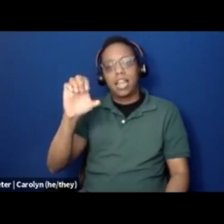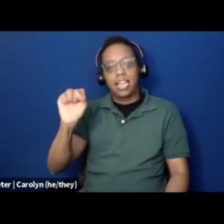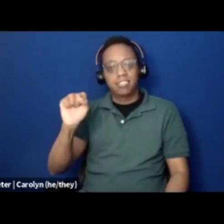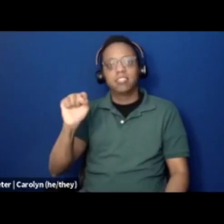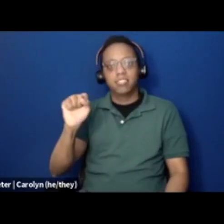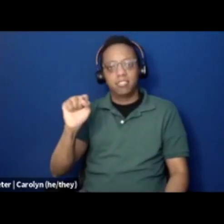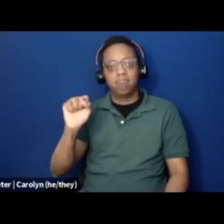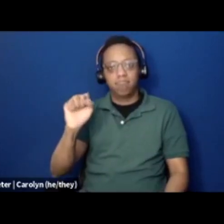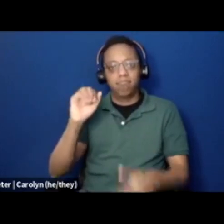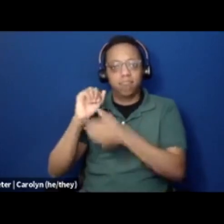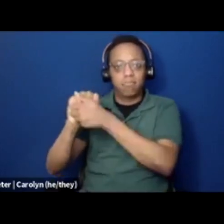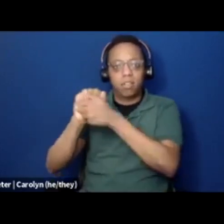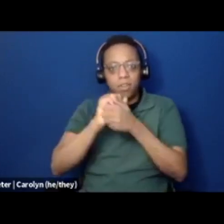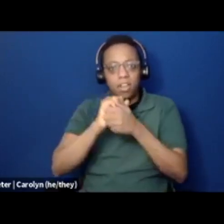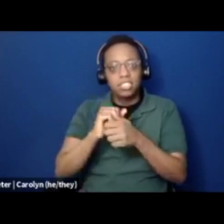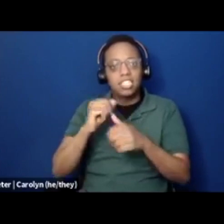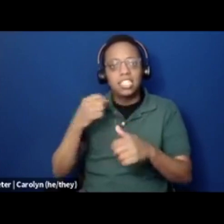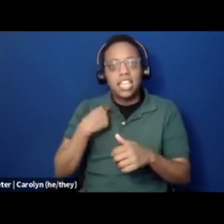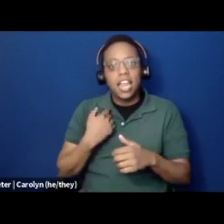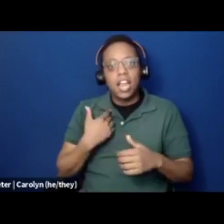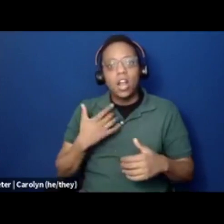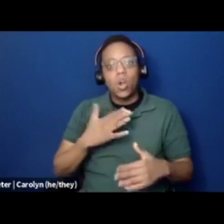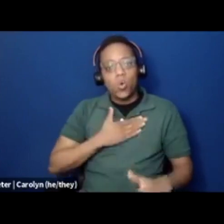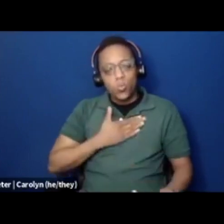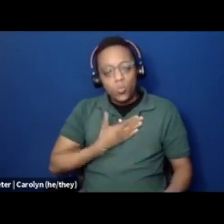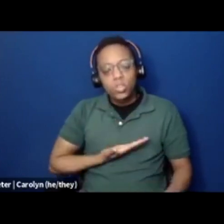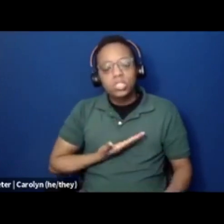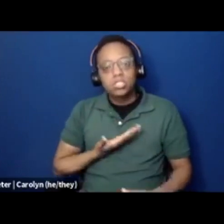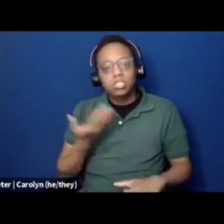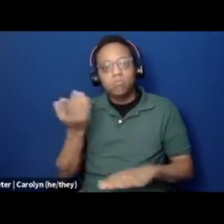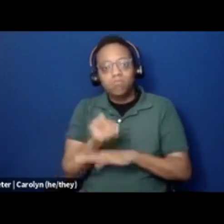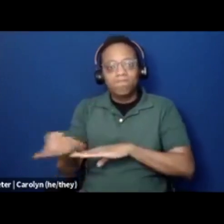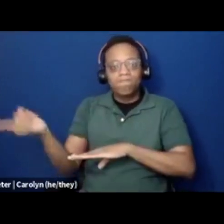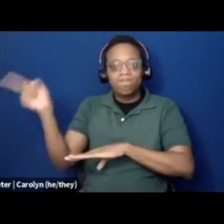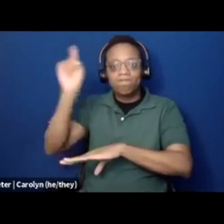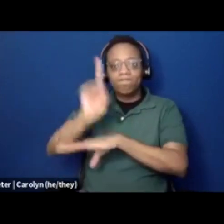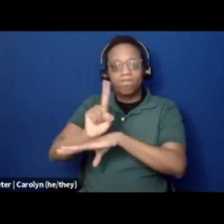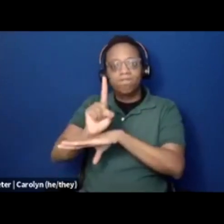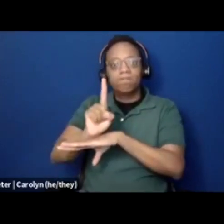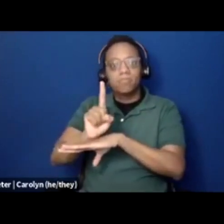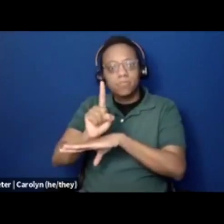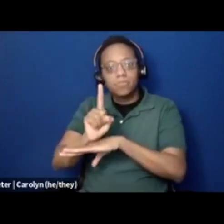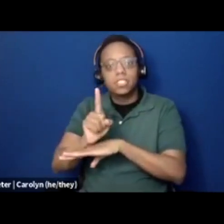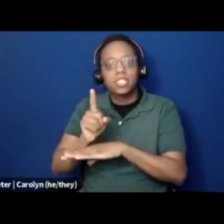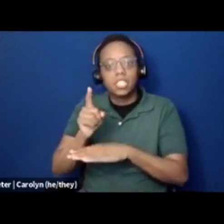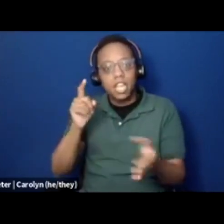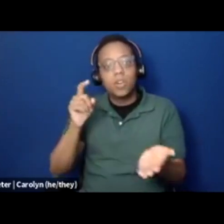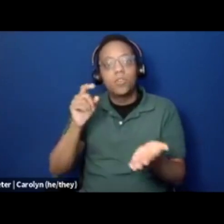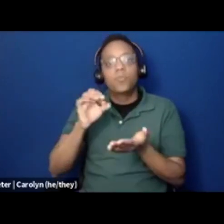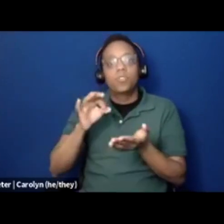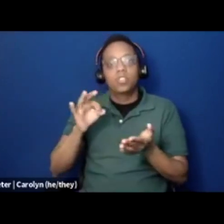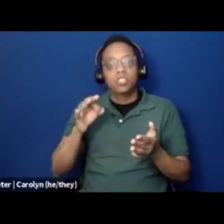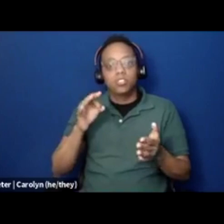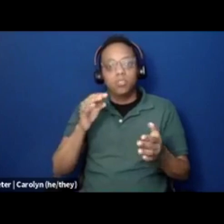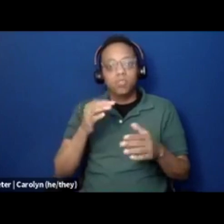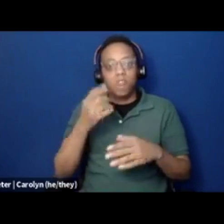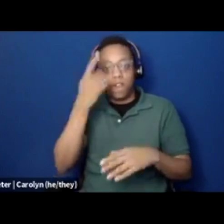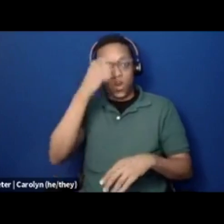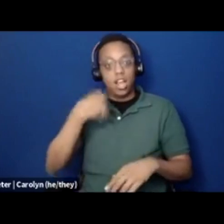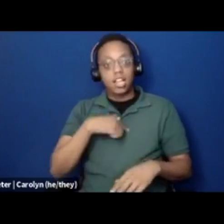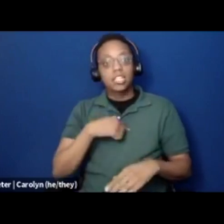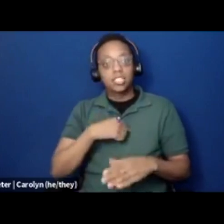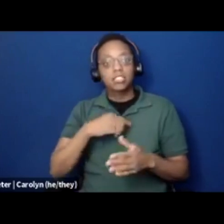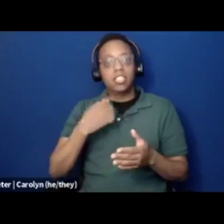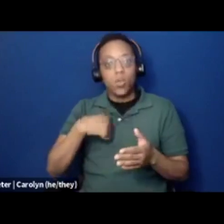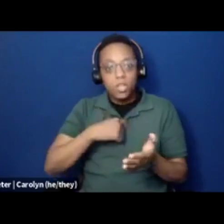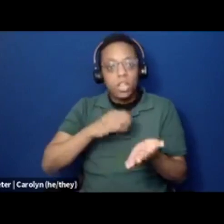to put their bodies in a position to make sure that we are counted, protected, valued, lifted up in